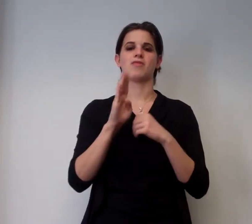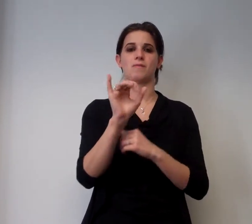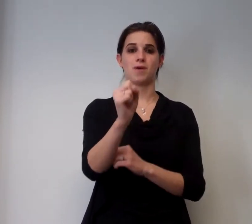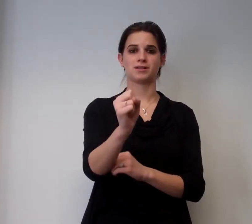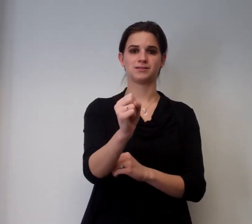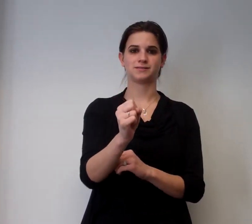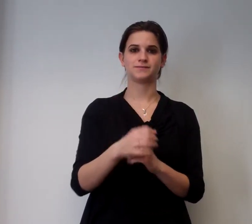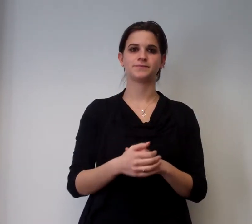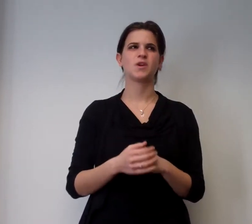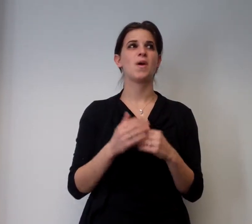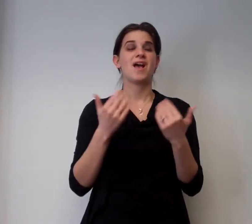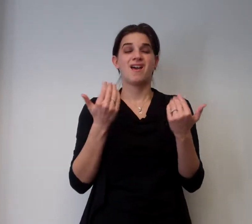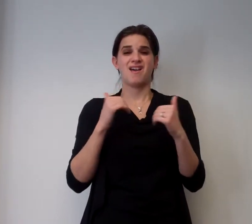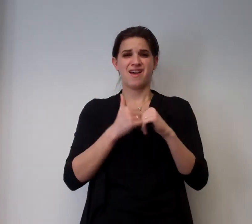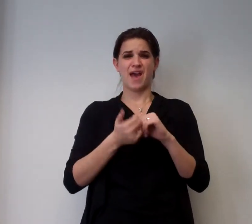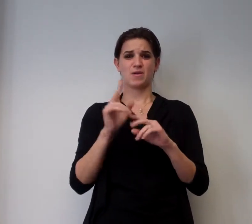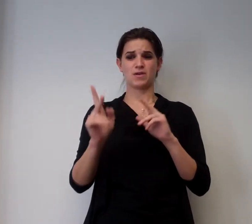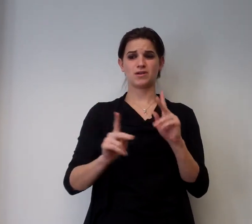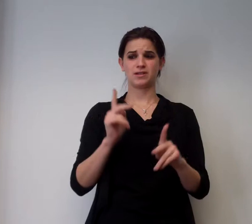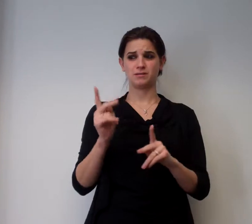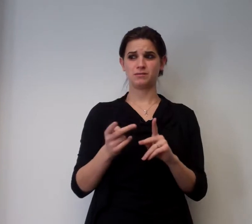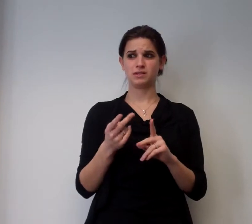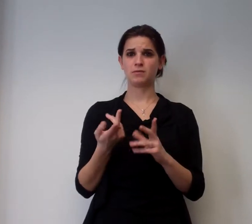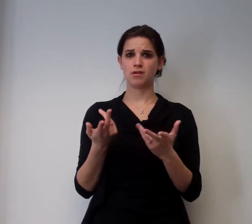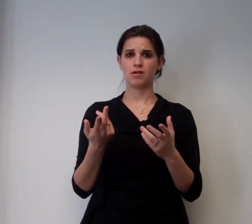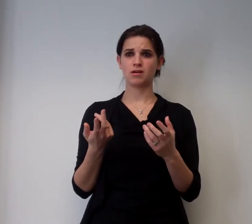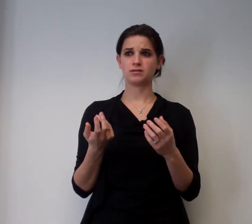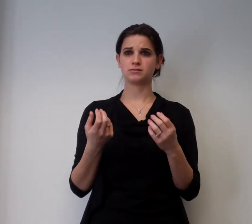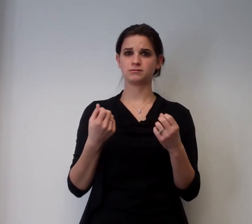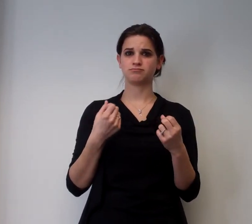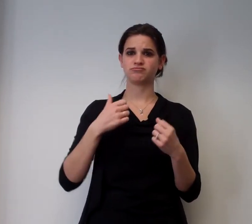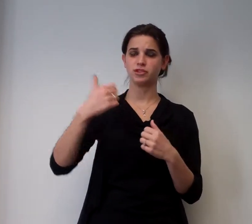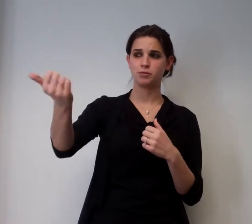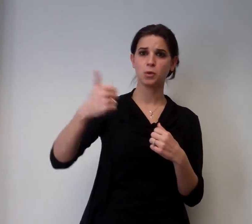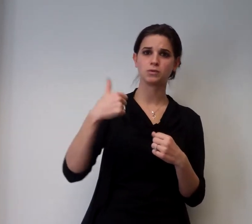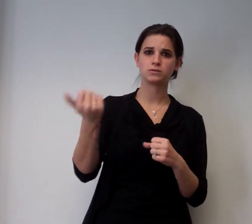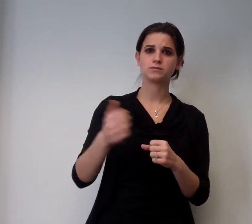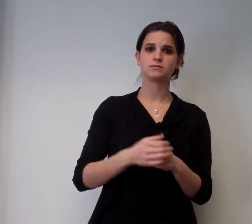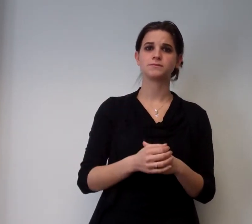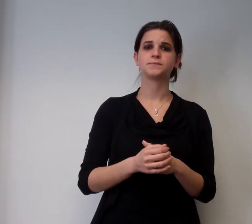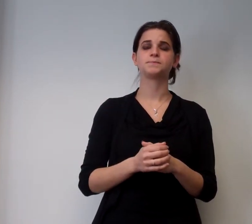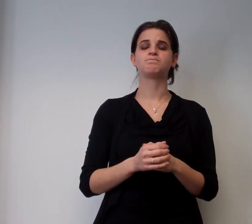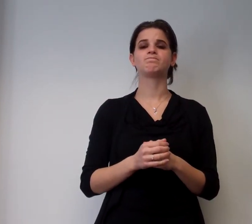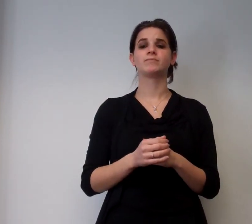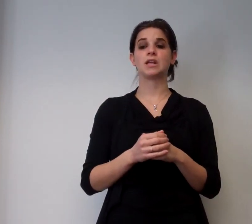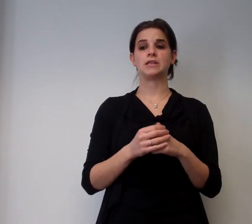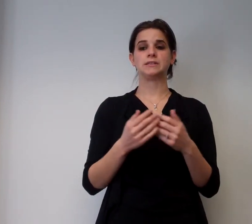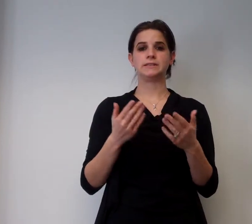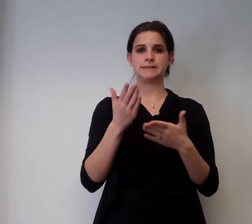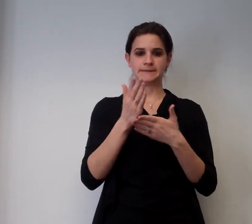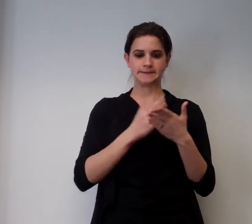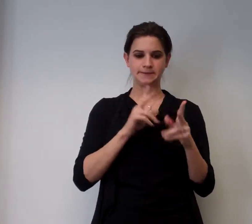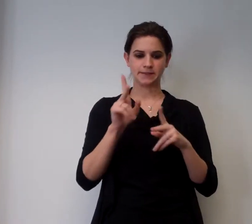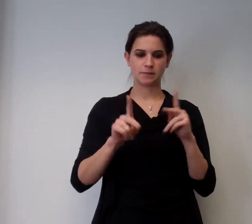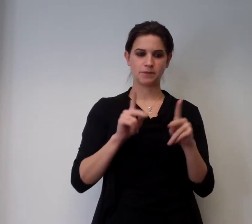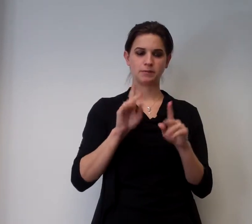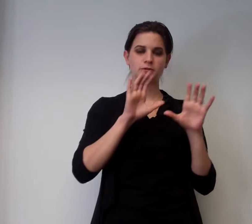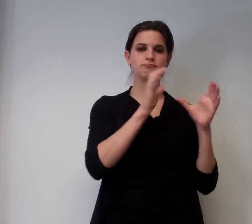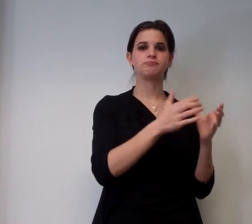Taxis, of course, are expensive. Yeah. A lot of them going together in carpools. A lot of them walked if they